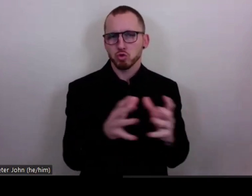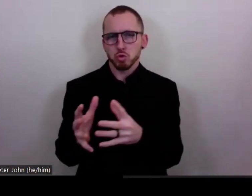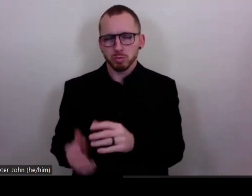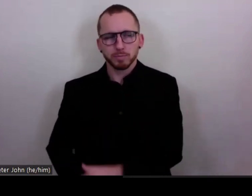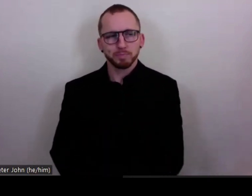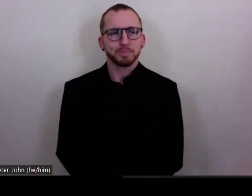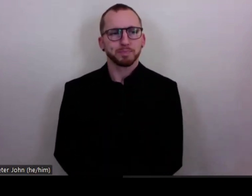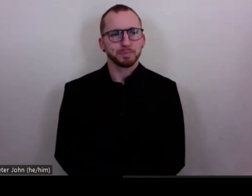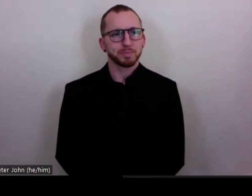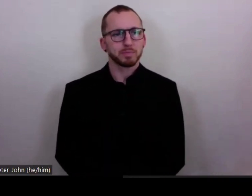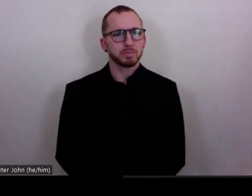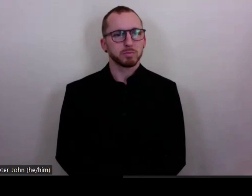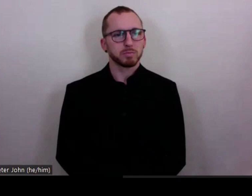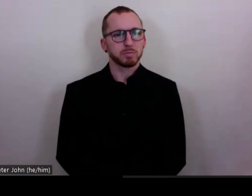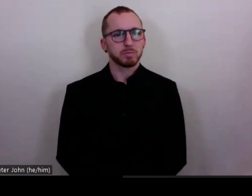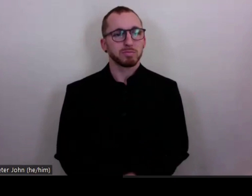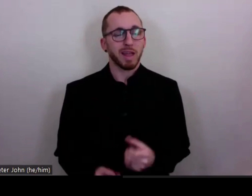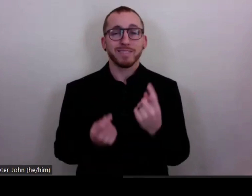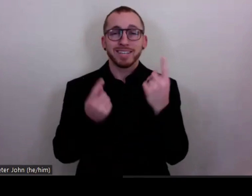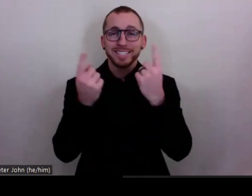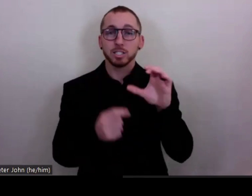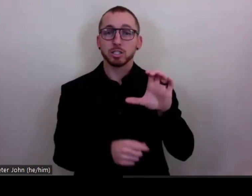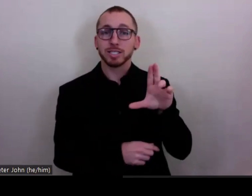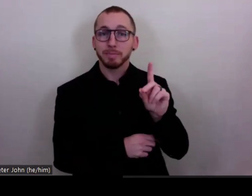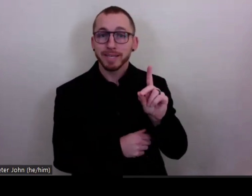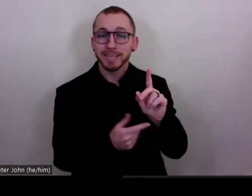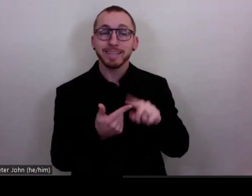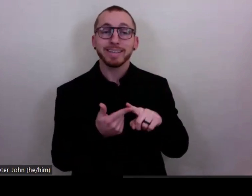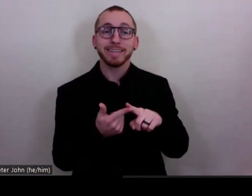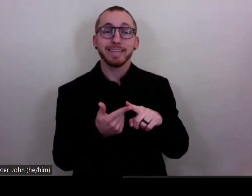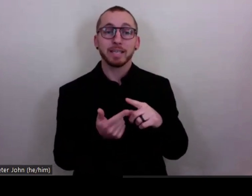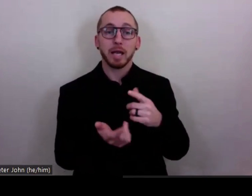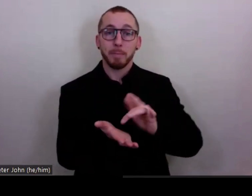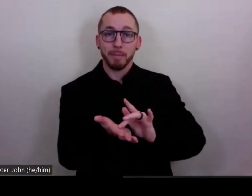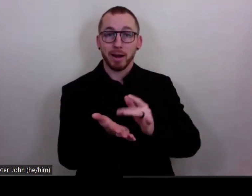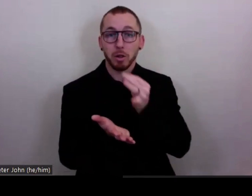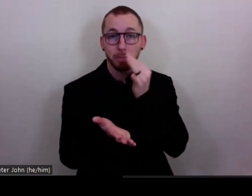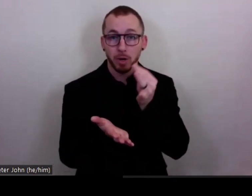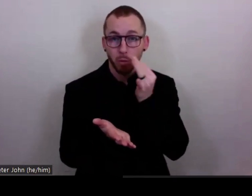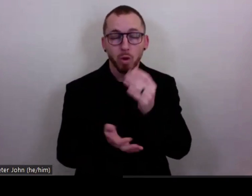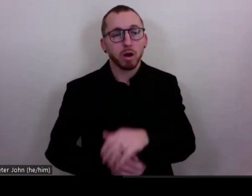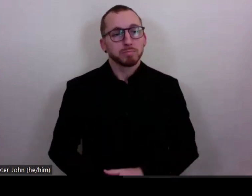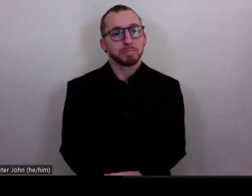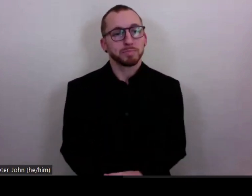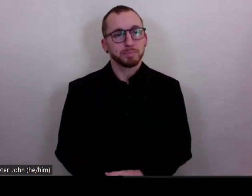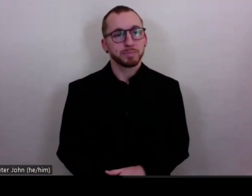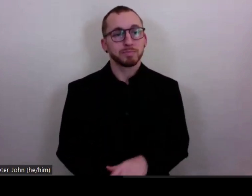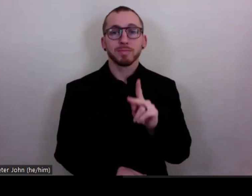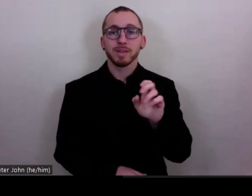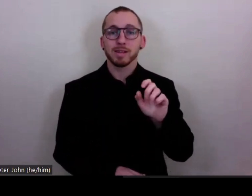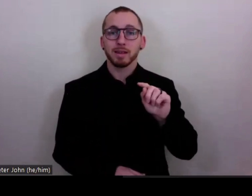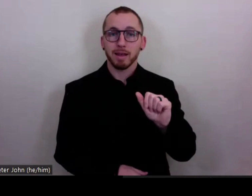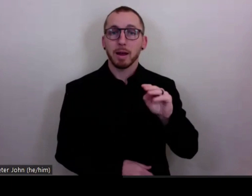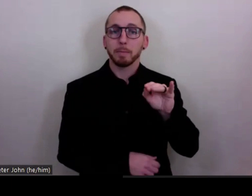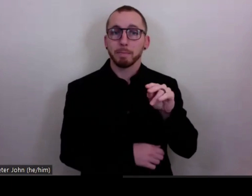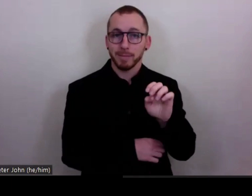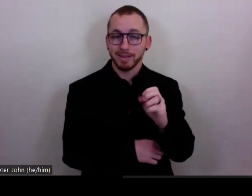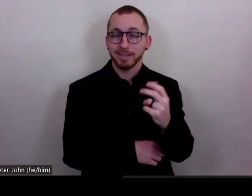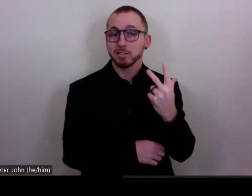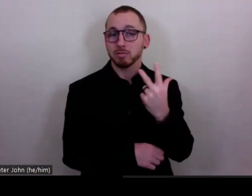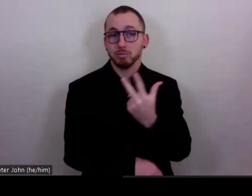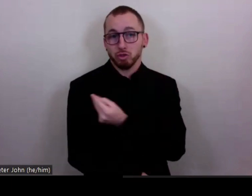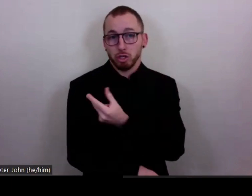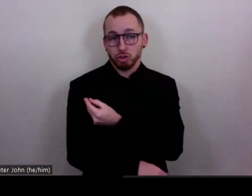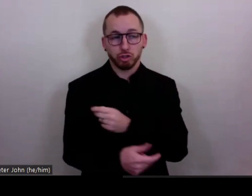want to look at, be able to talk about CBD and marijuana, medical marijuana, ketamine injections, psilocybin